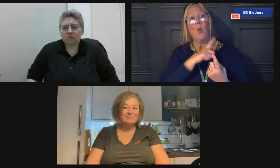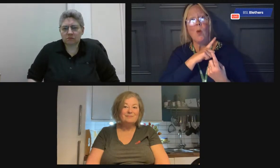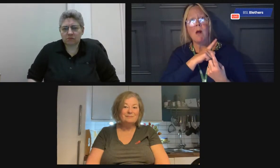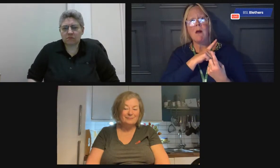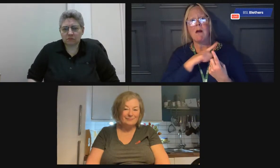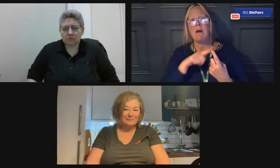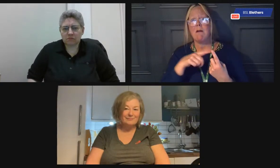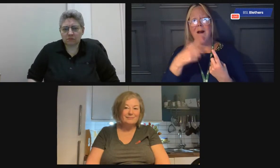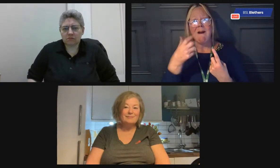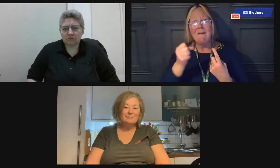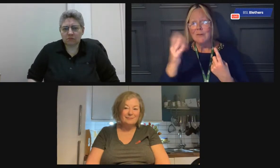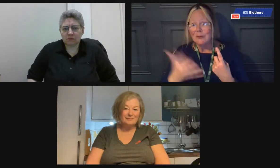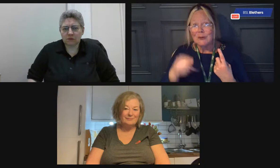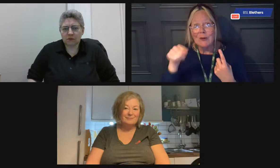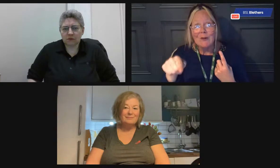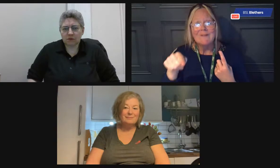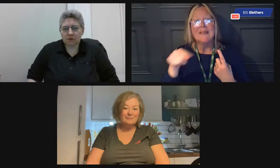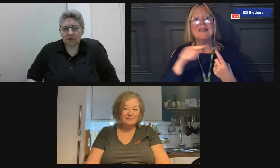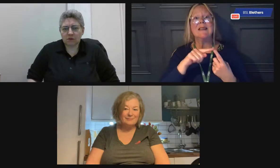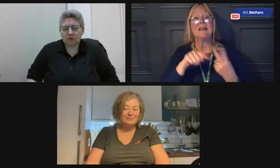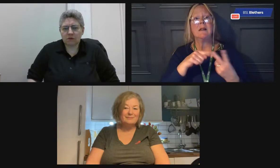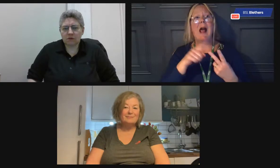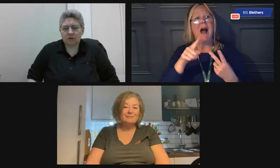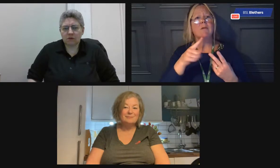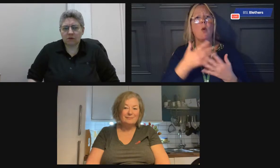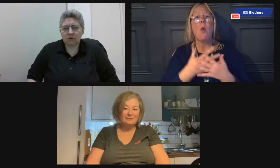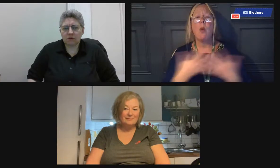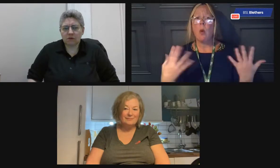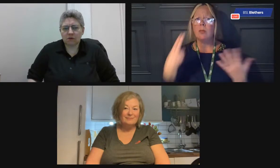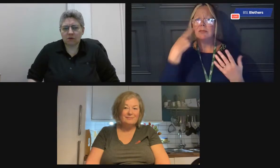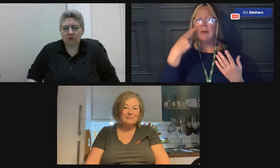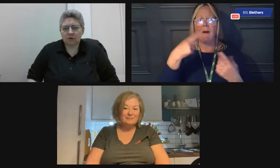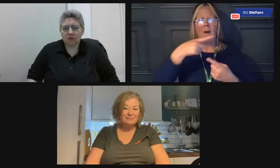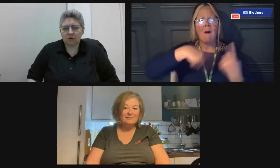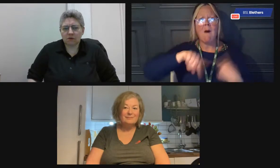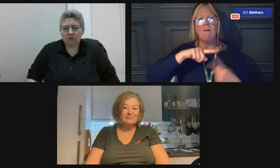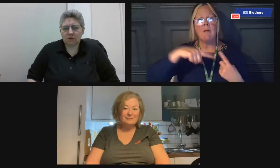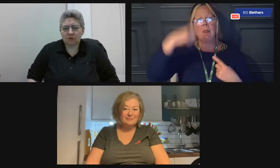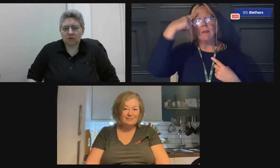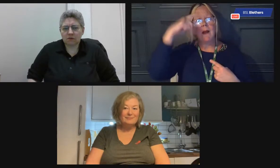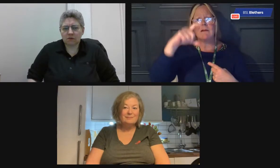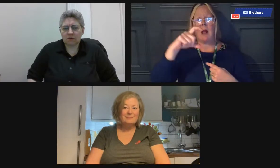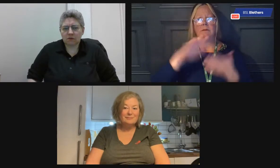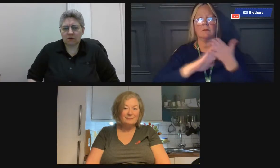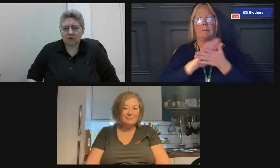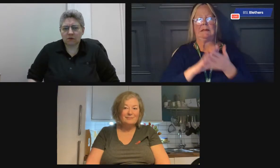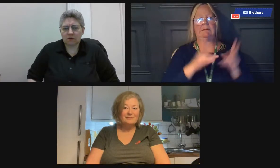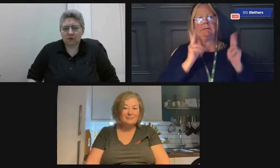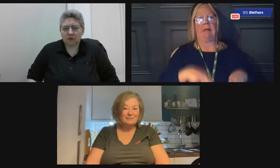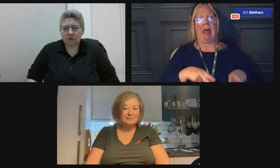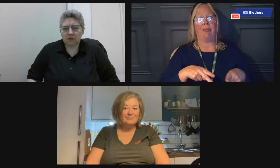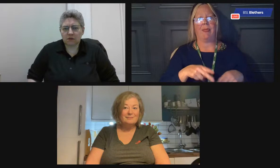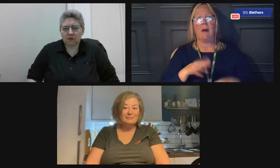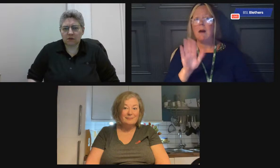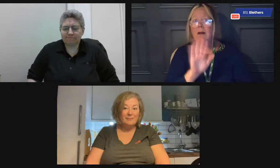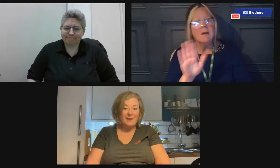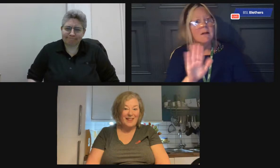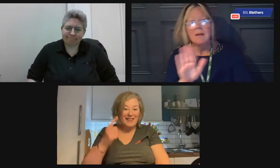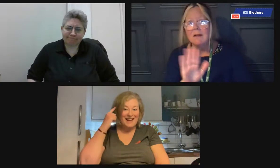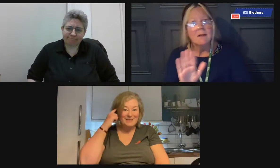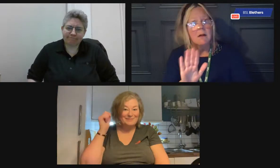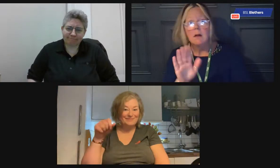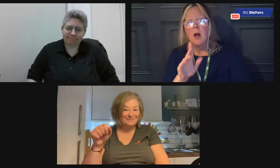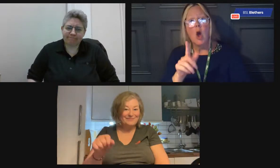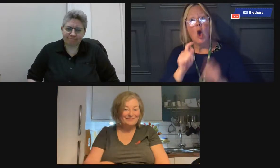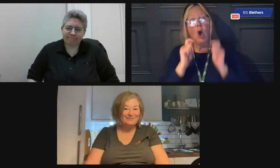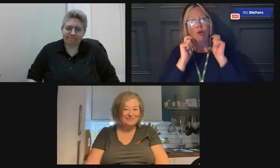think it's good to talk about it, get it out in the open, and talk about the services that are available. A lot of deaf people think